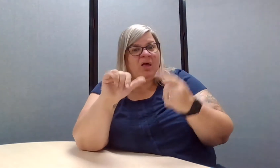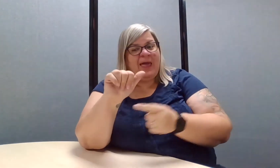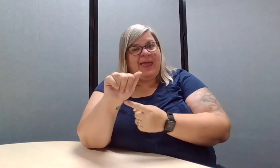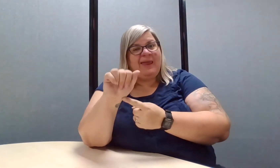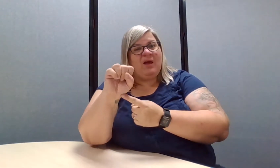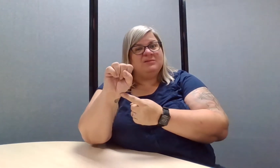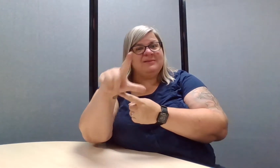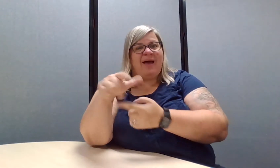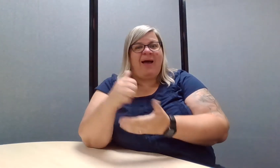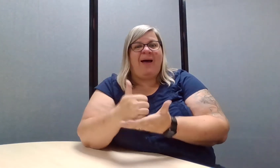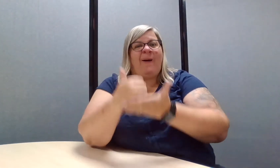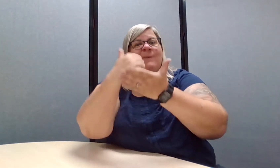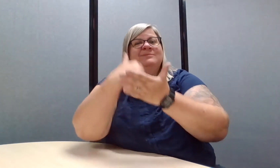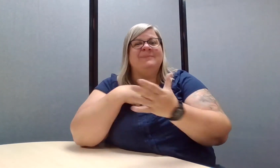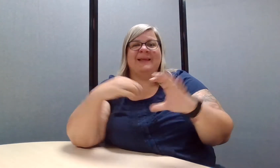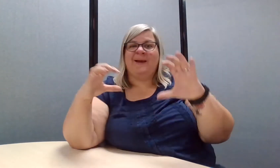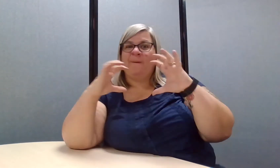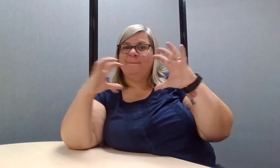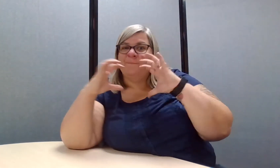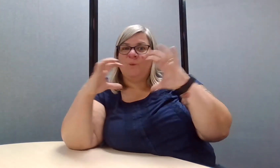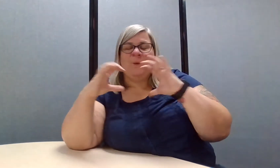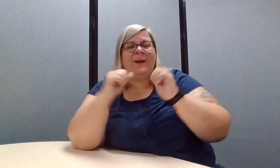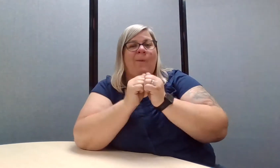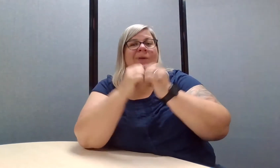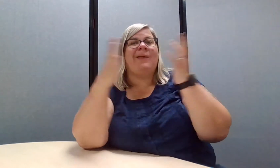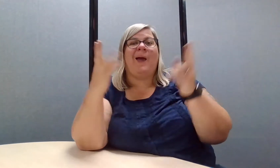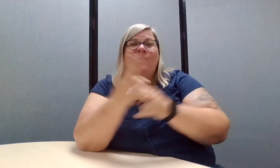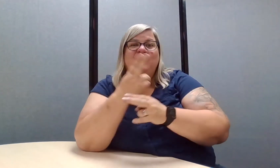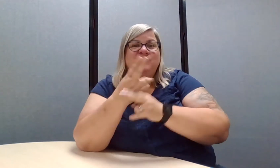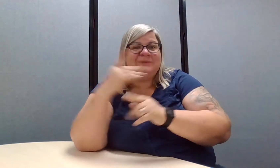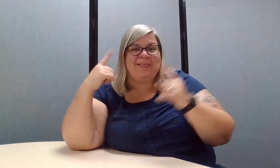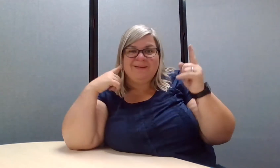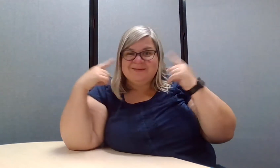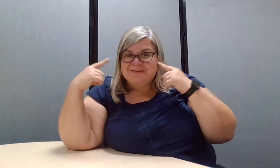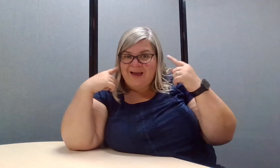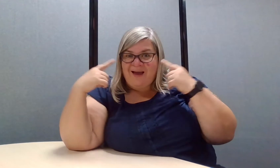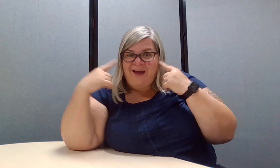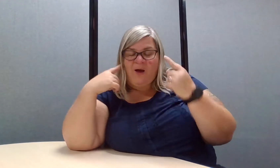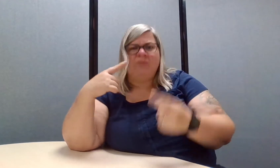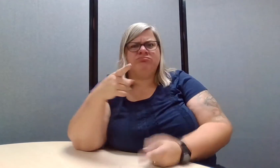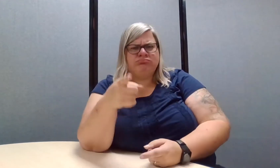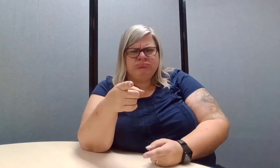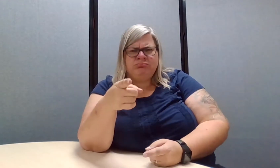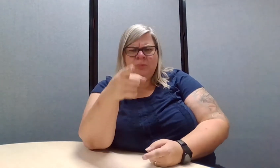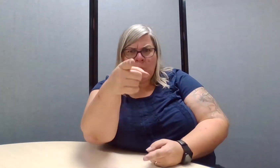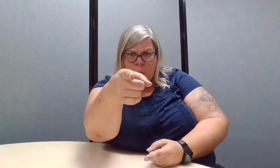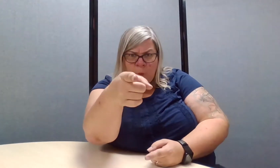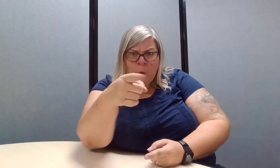everyone. ASL helps me communicate without using sound.